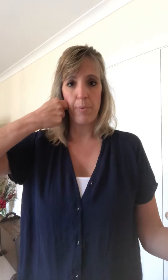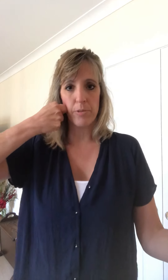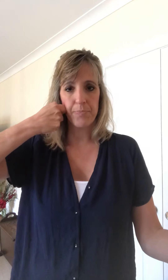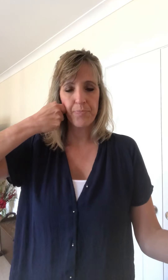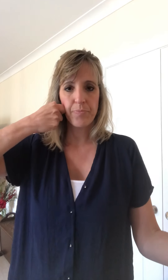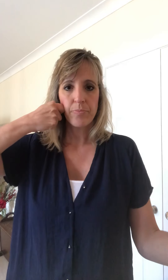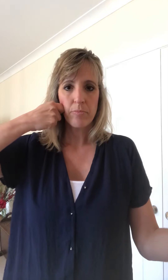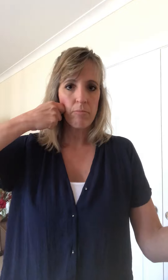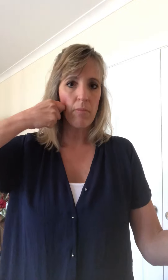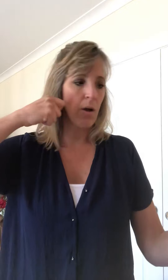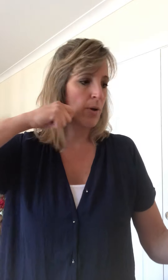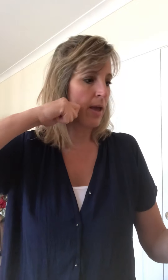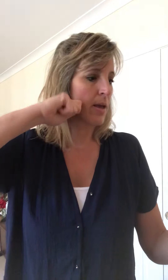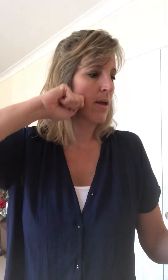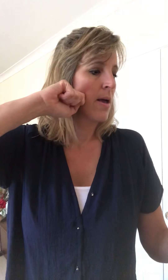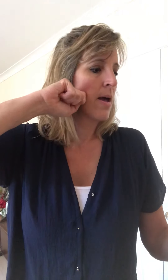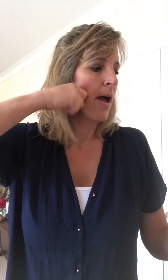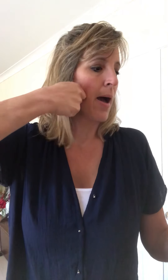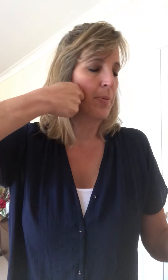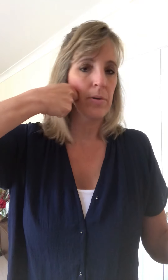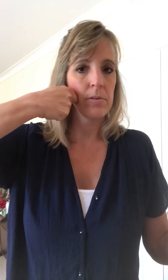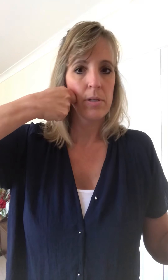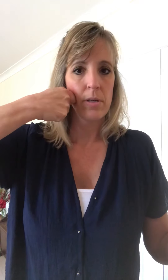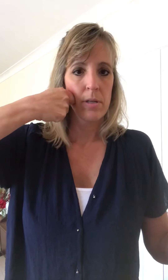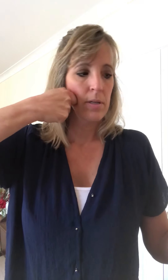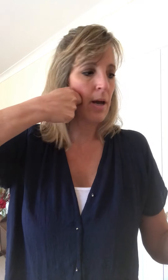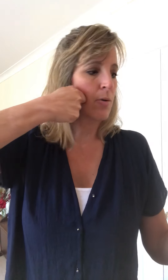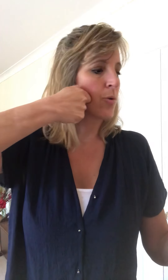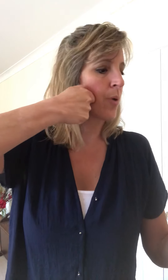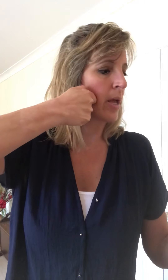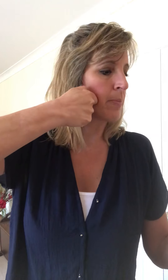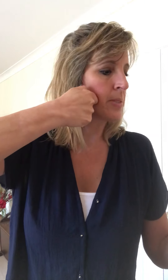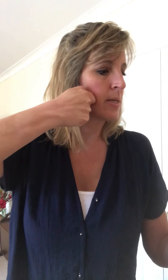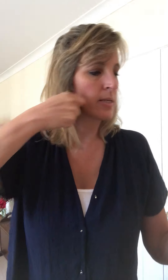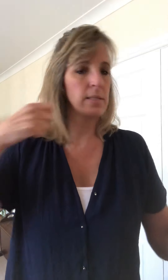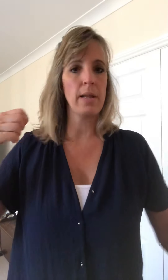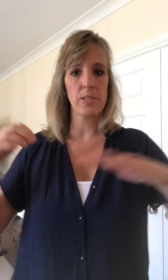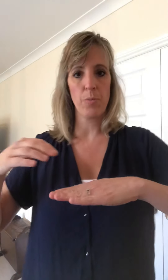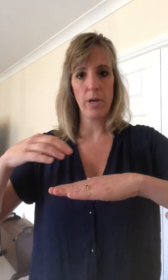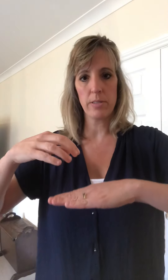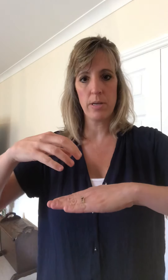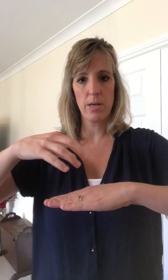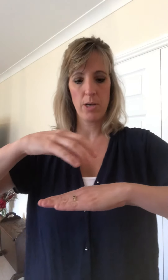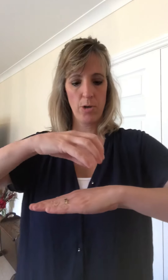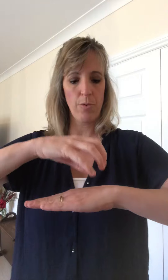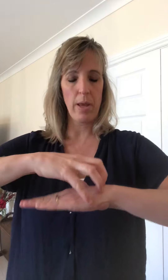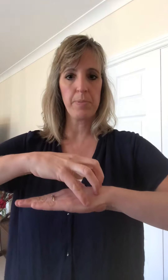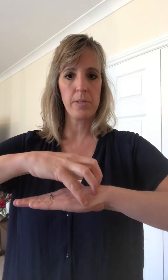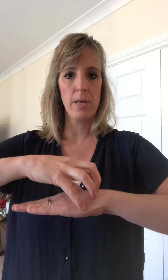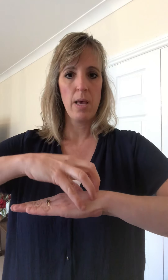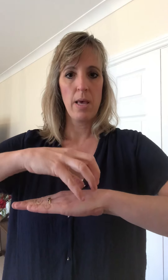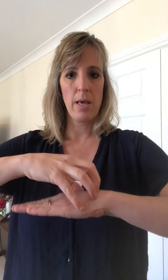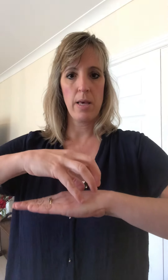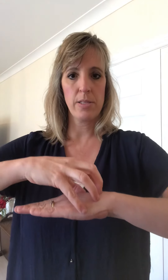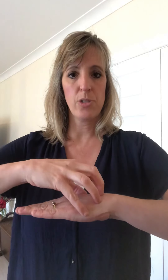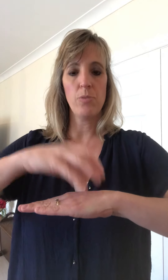Apple. Okay? Apple. Now, grapes is the next one. Grapes is you